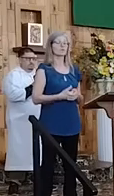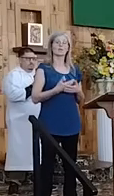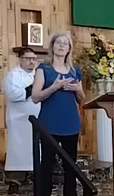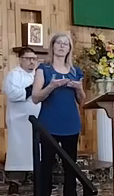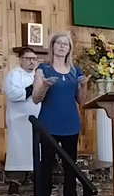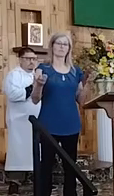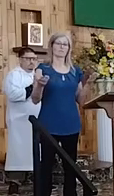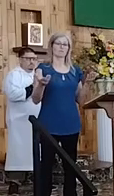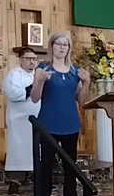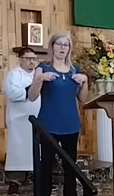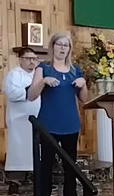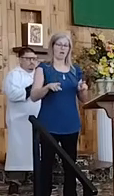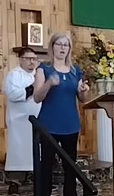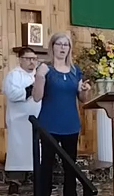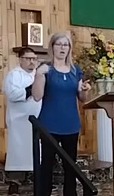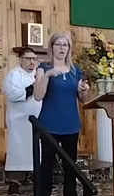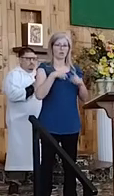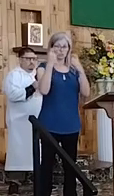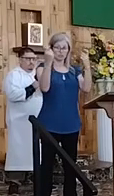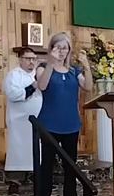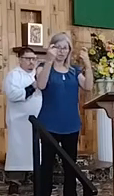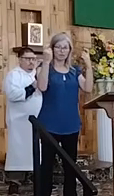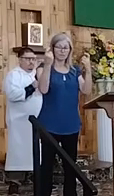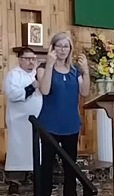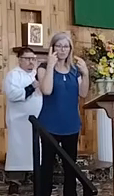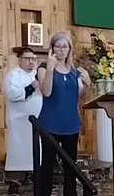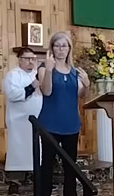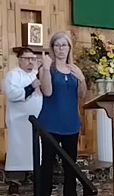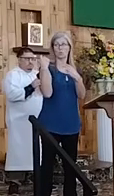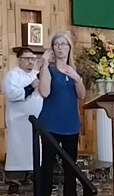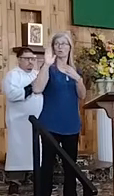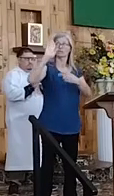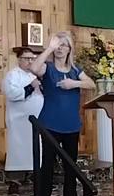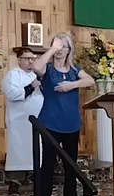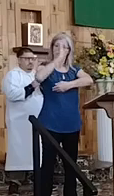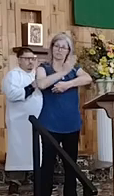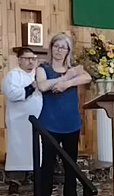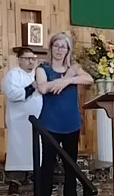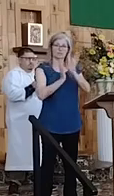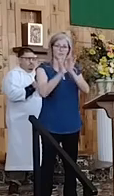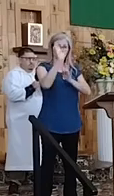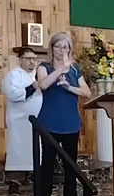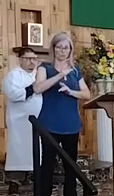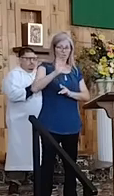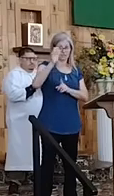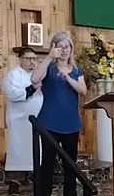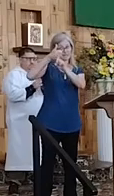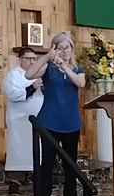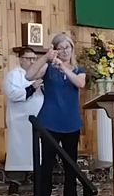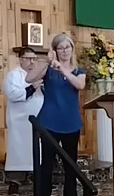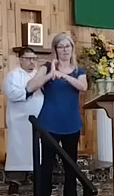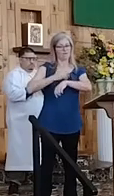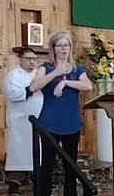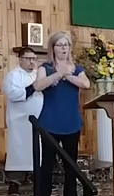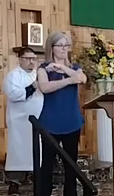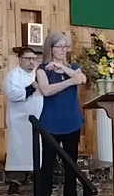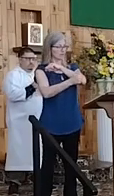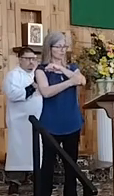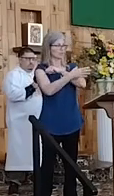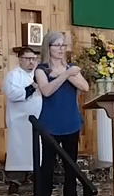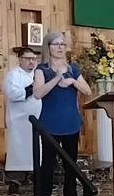Therefore, as we celebrate the memorial of your Son, Jesus Christ, who is our Passover and